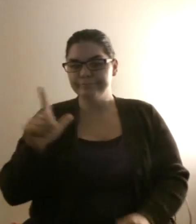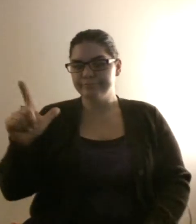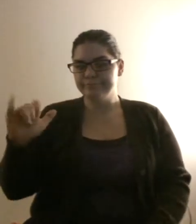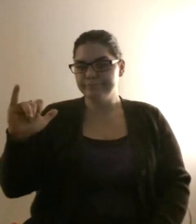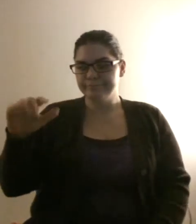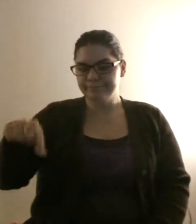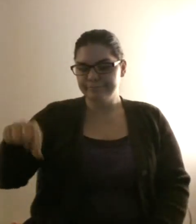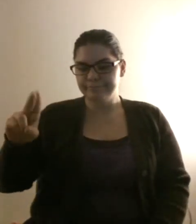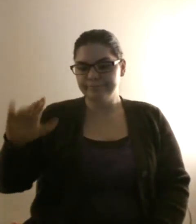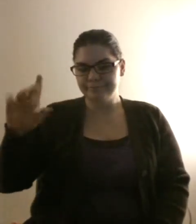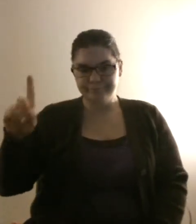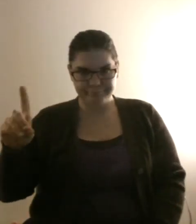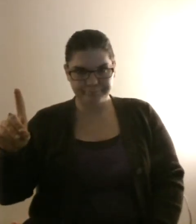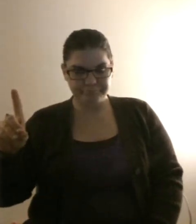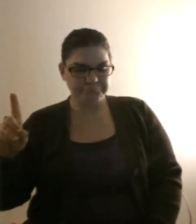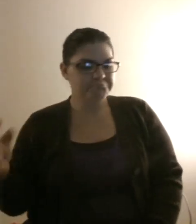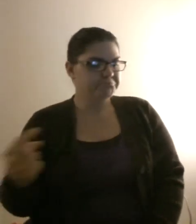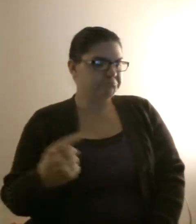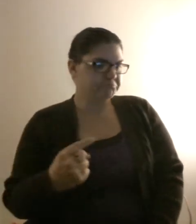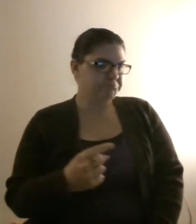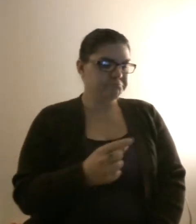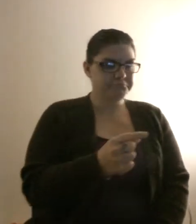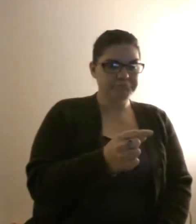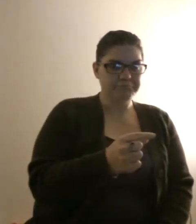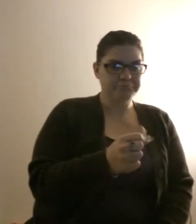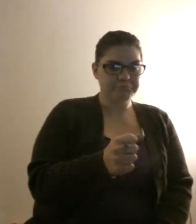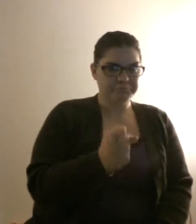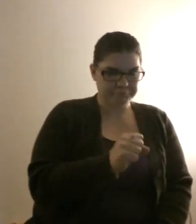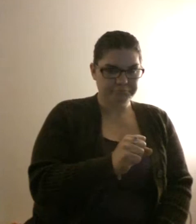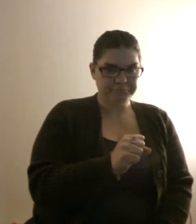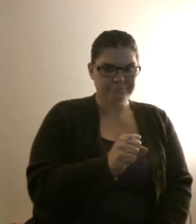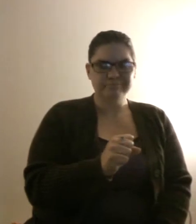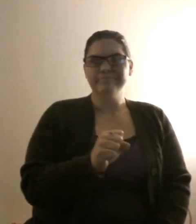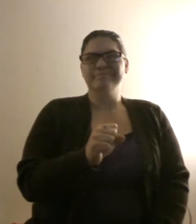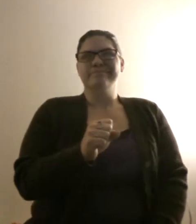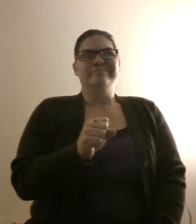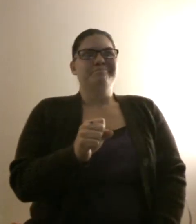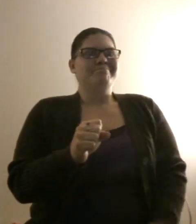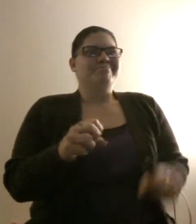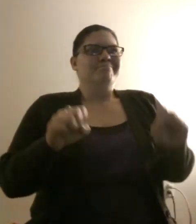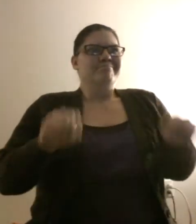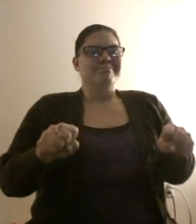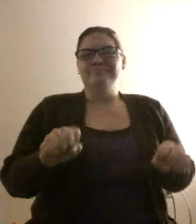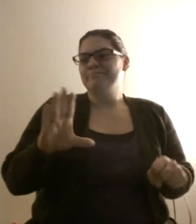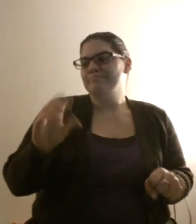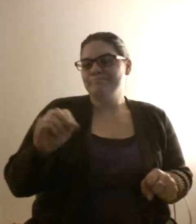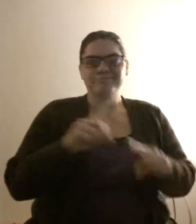gas phase. And there are probably 50 different variables that can influence the rate of evaporation, and we'll talk